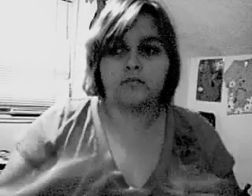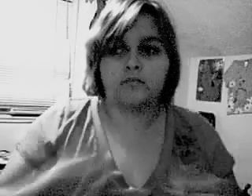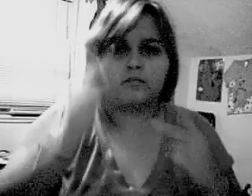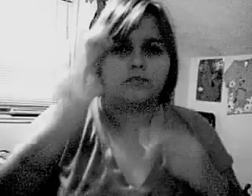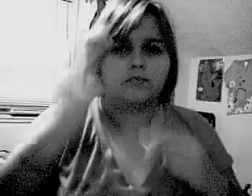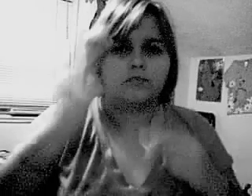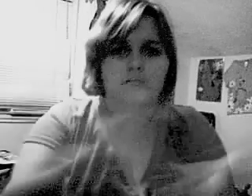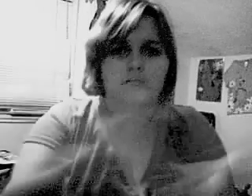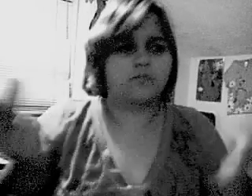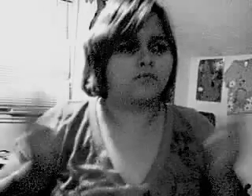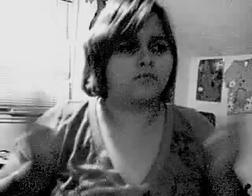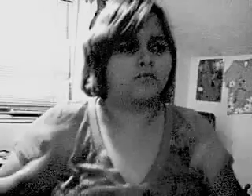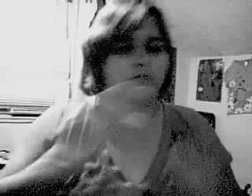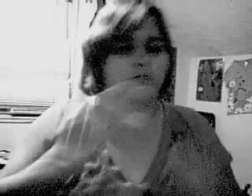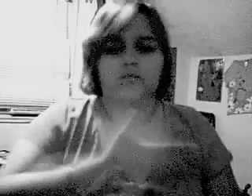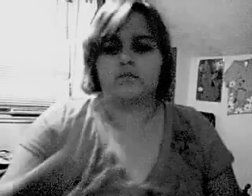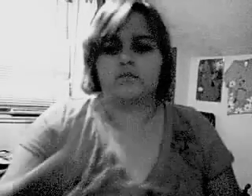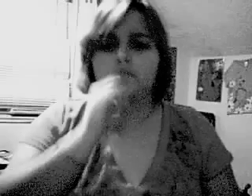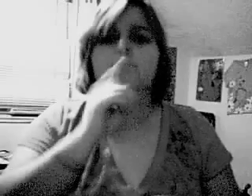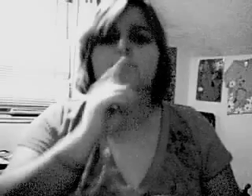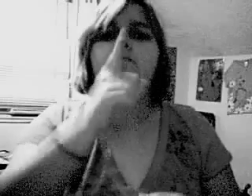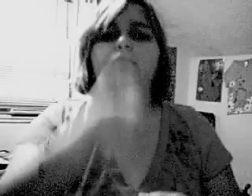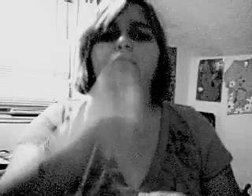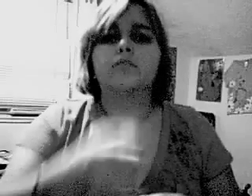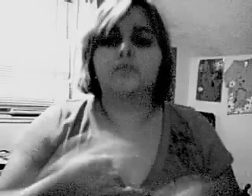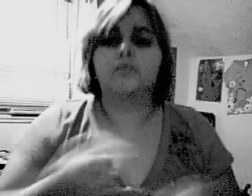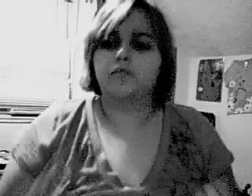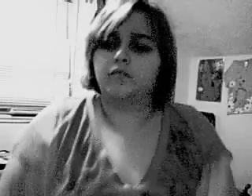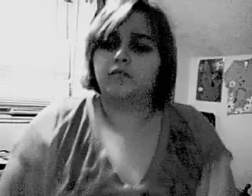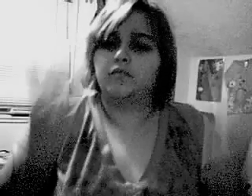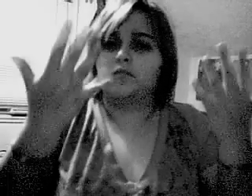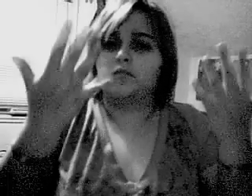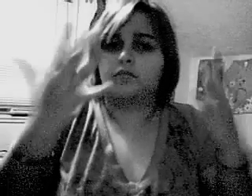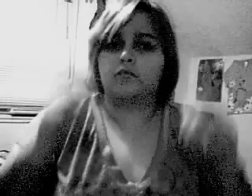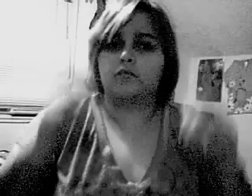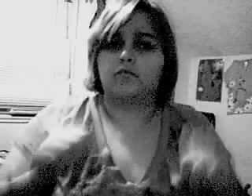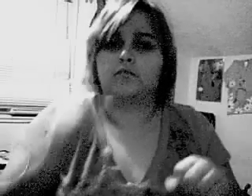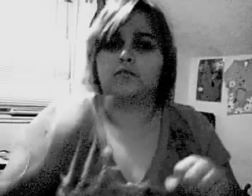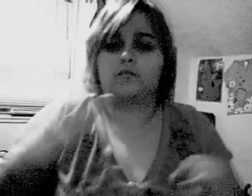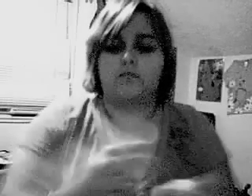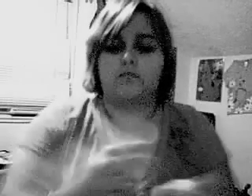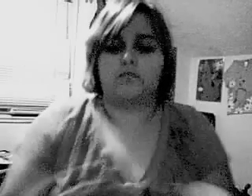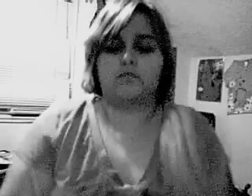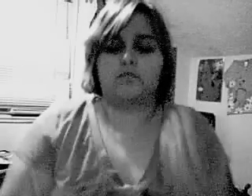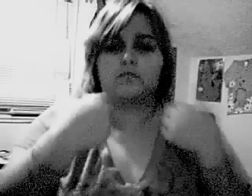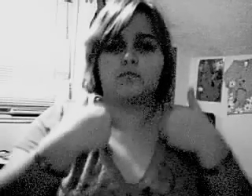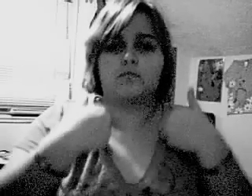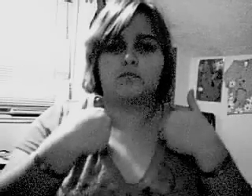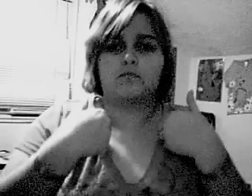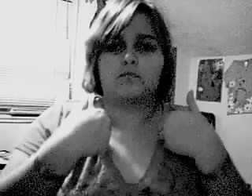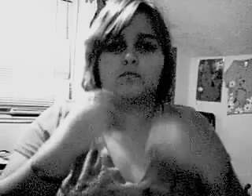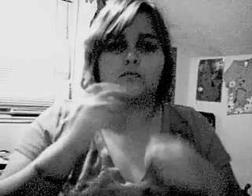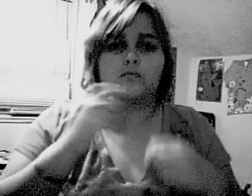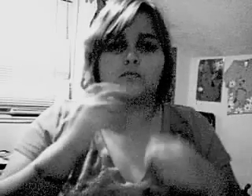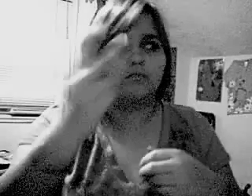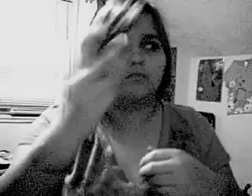Look at this truth, treasures untold. How many wonders can one cavern hold? Looking